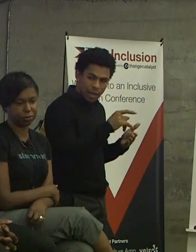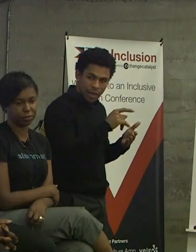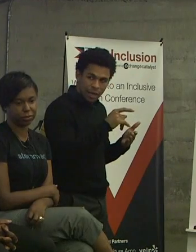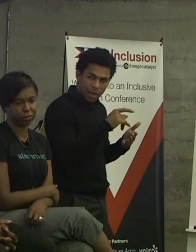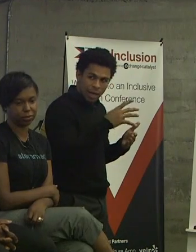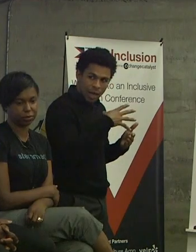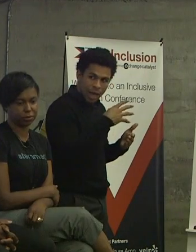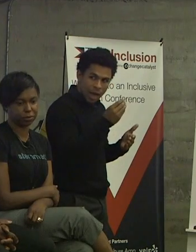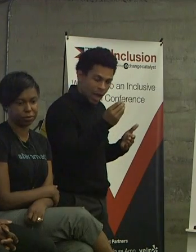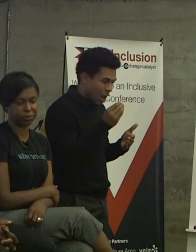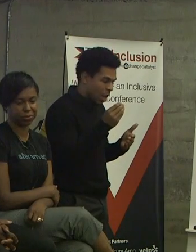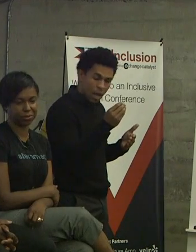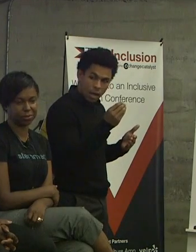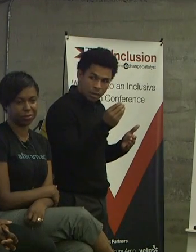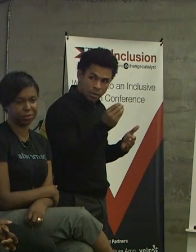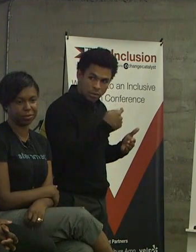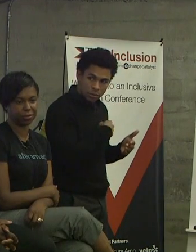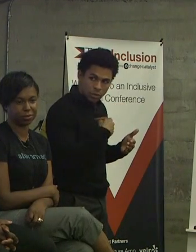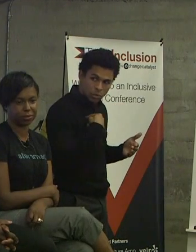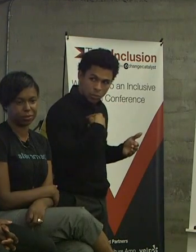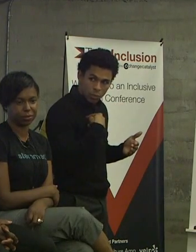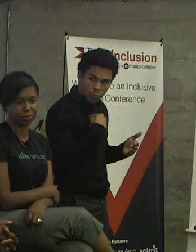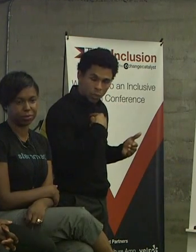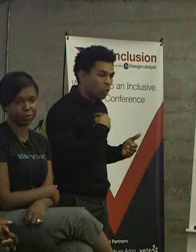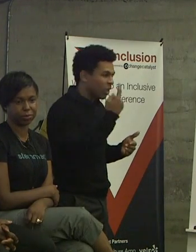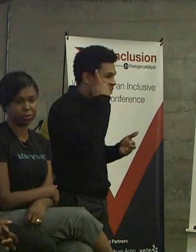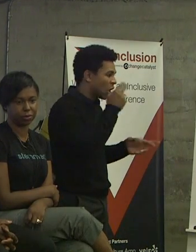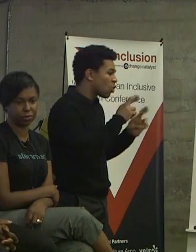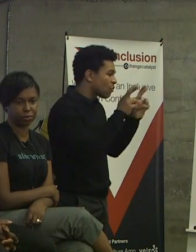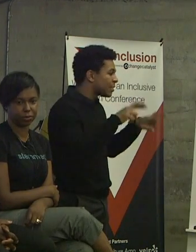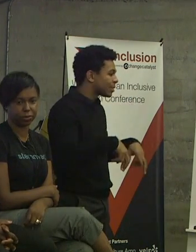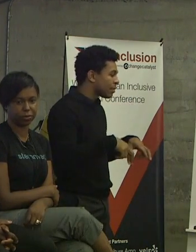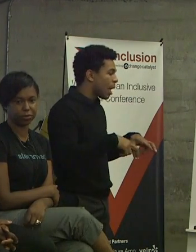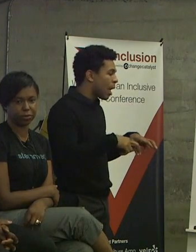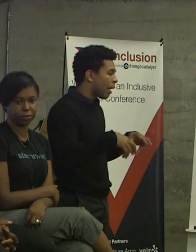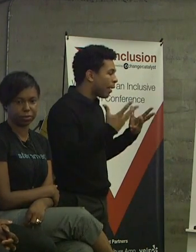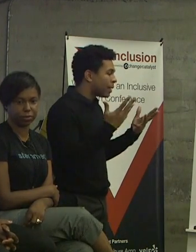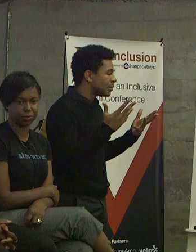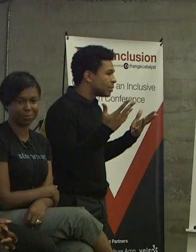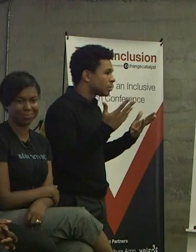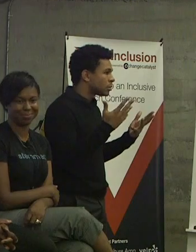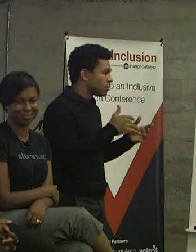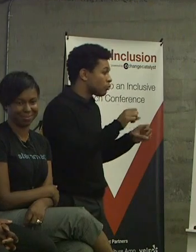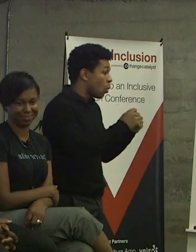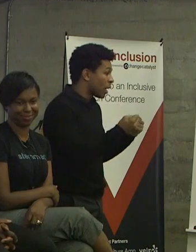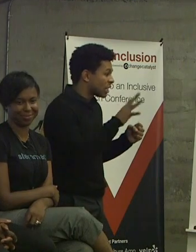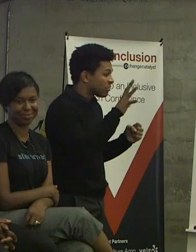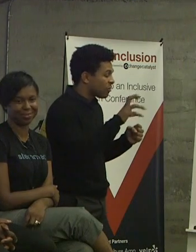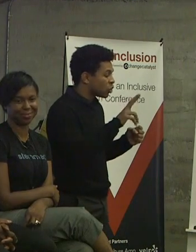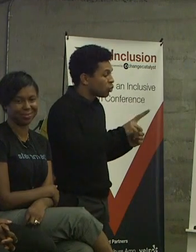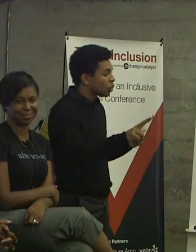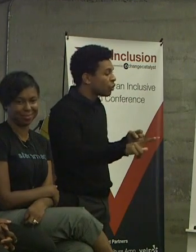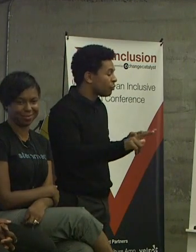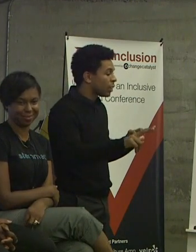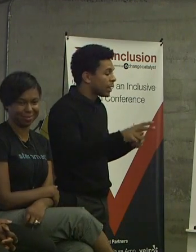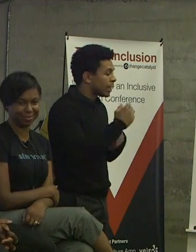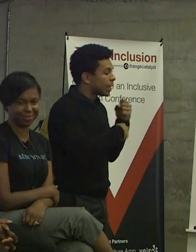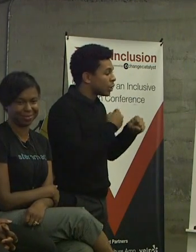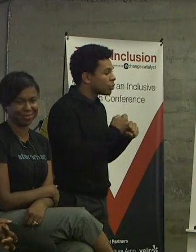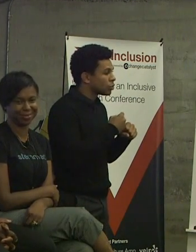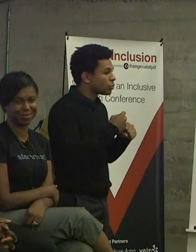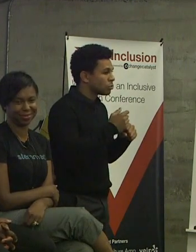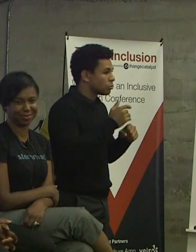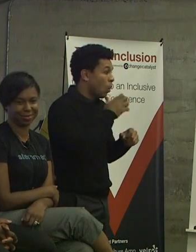And so we present, we think the resume is broken. It's 533 years old. Leonardo da Vinci invented it, if anyone wants to